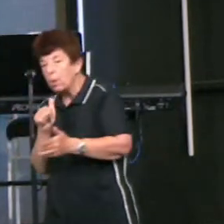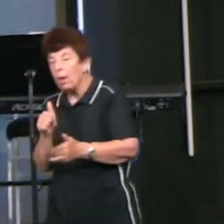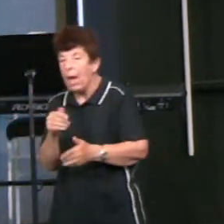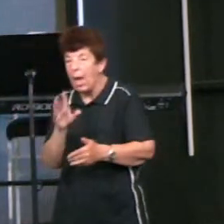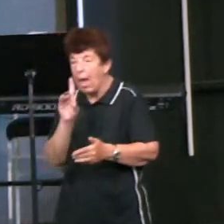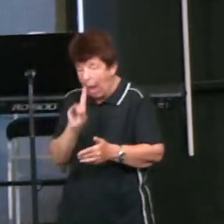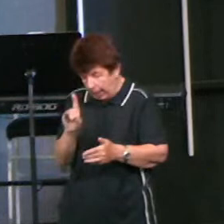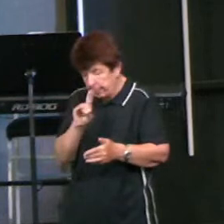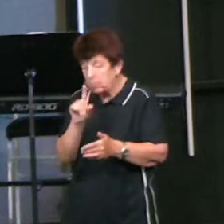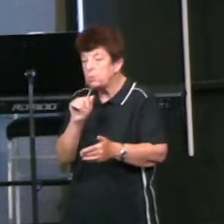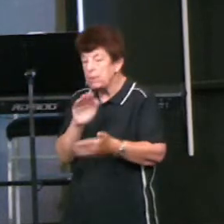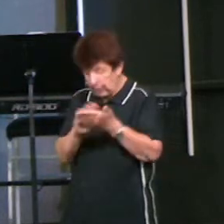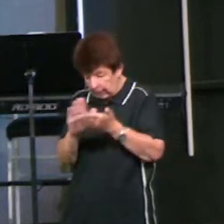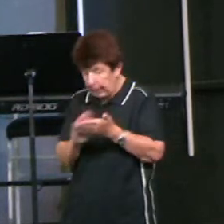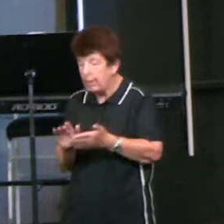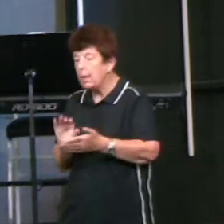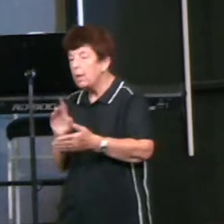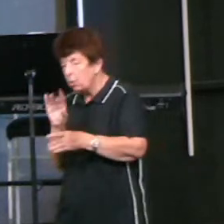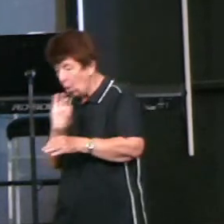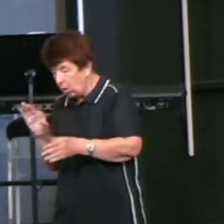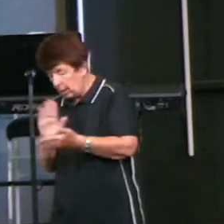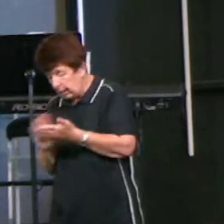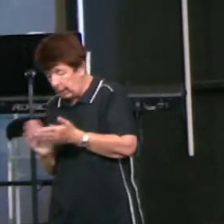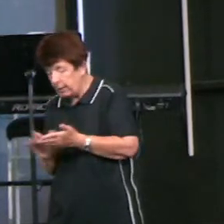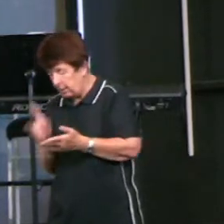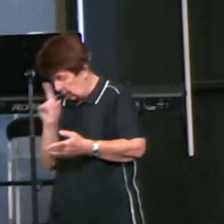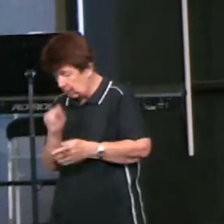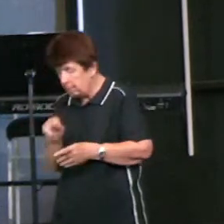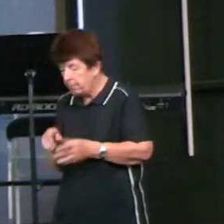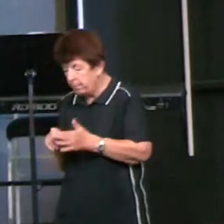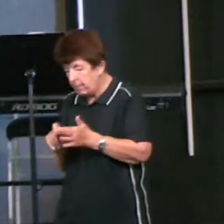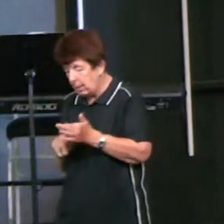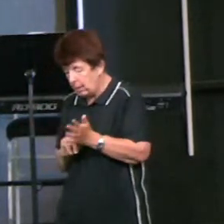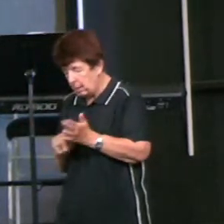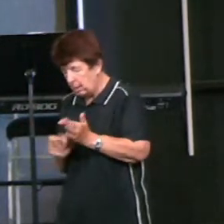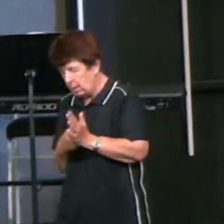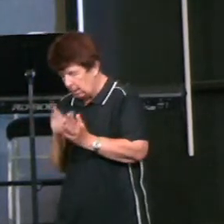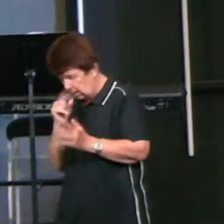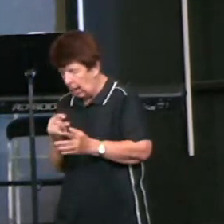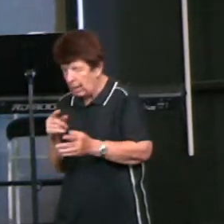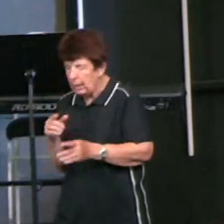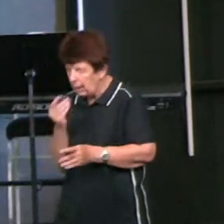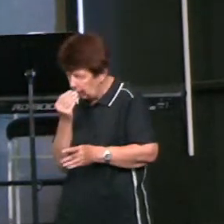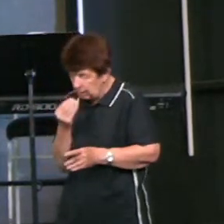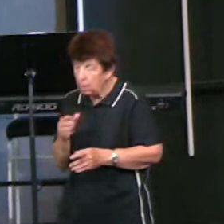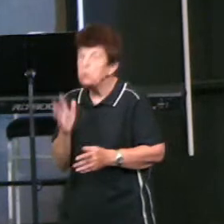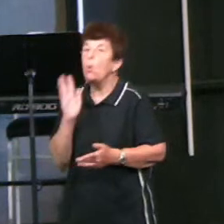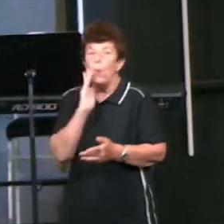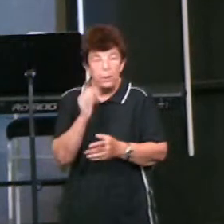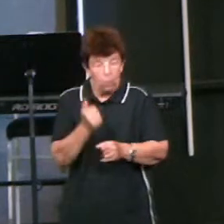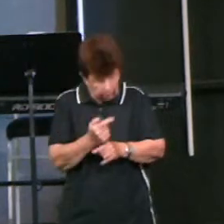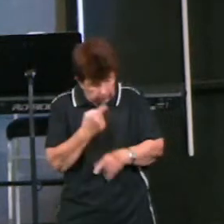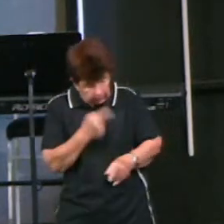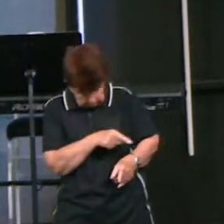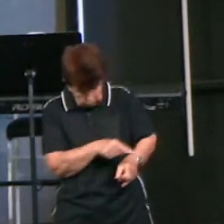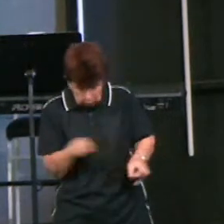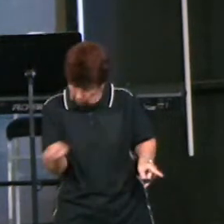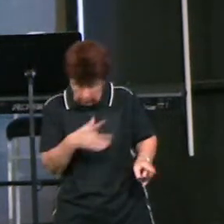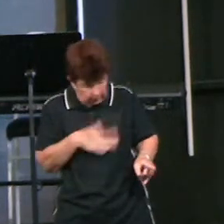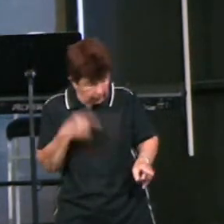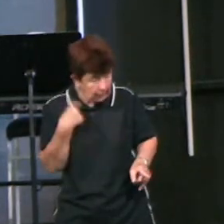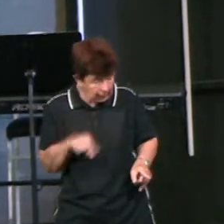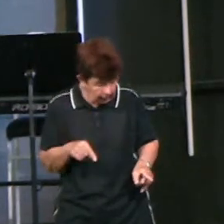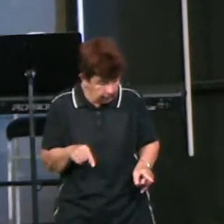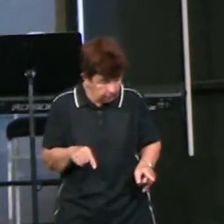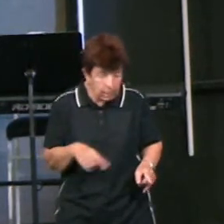for Peter to eat. And so when God says, kill and eat, Peter gives a very